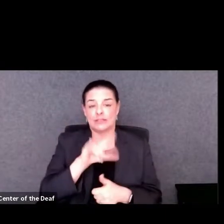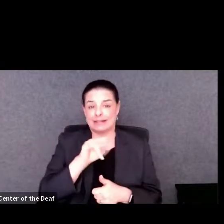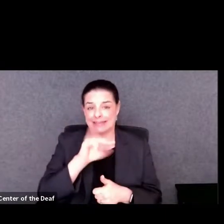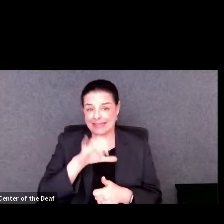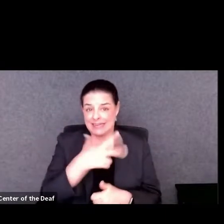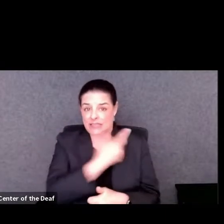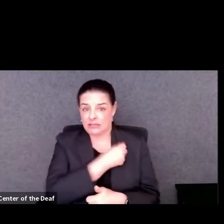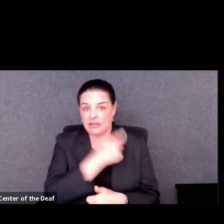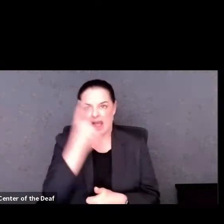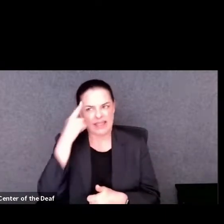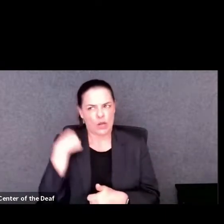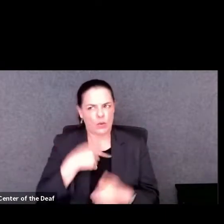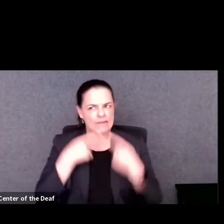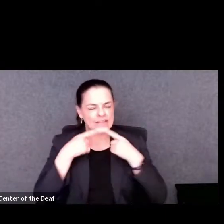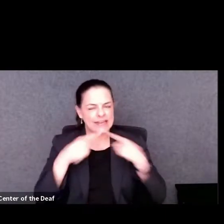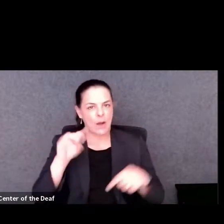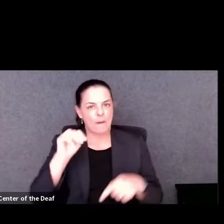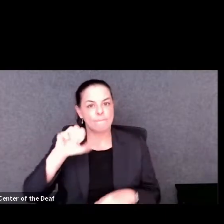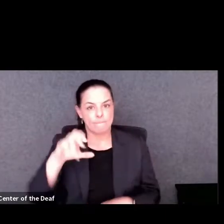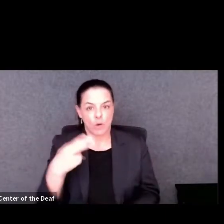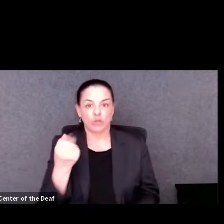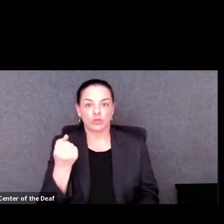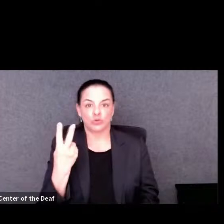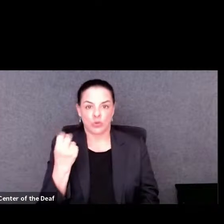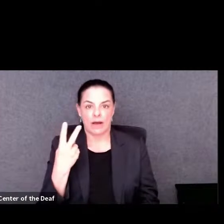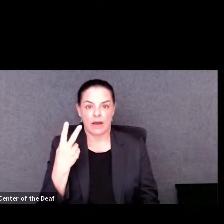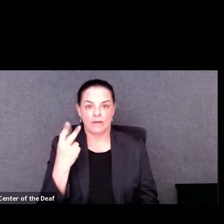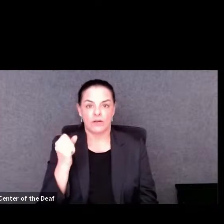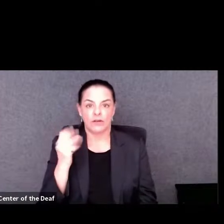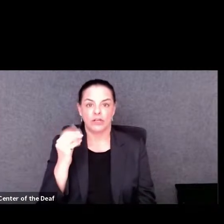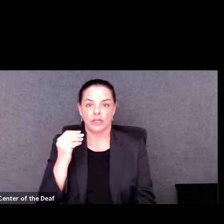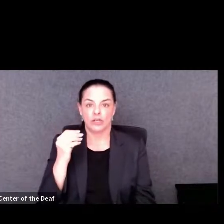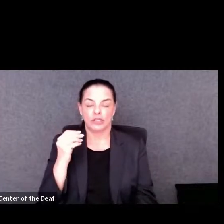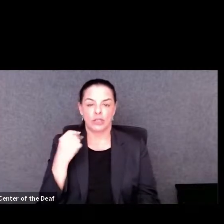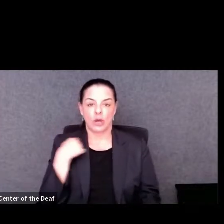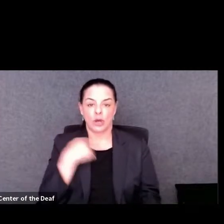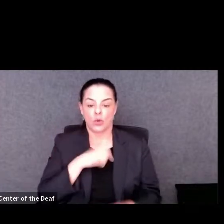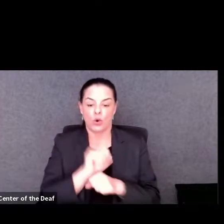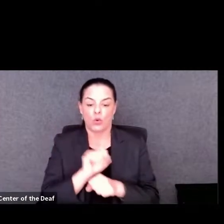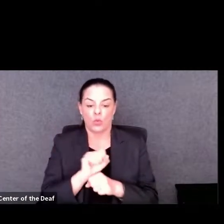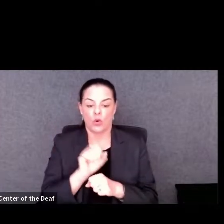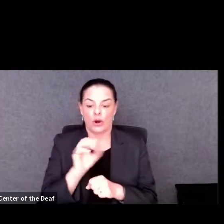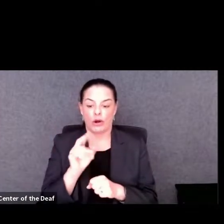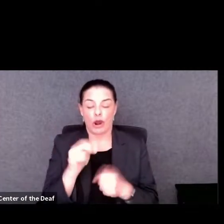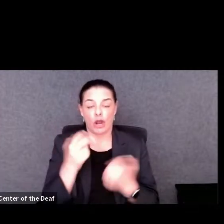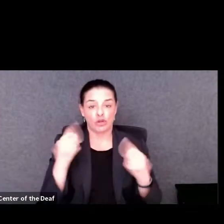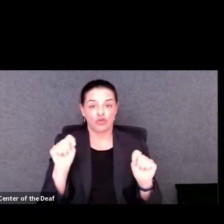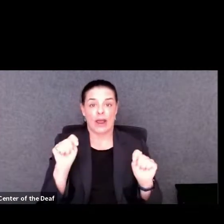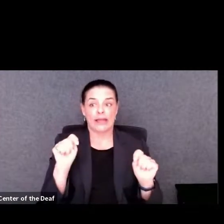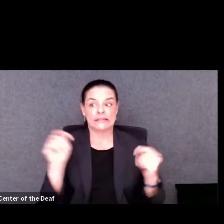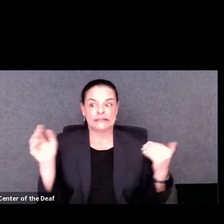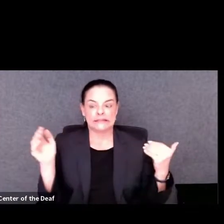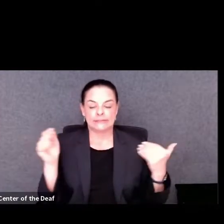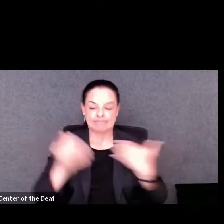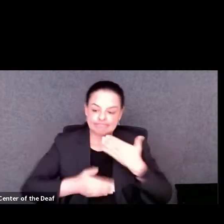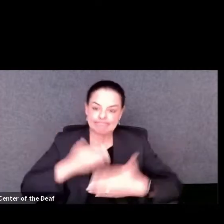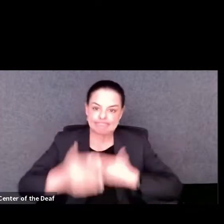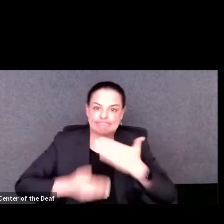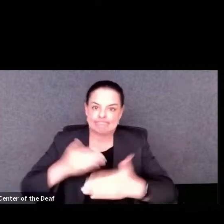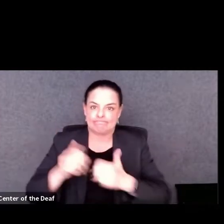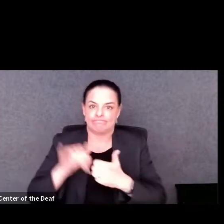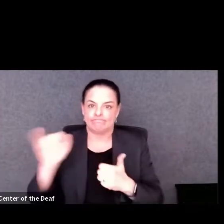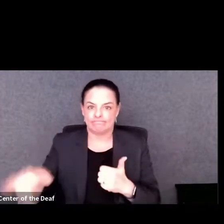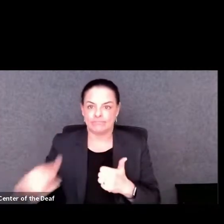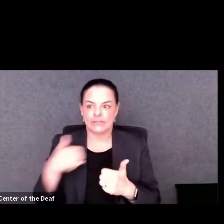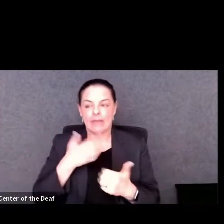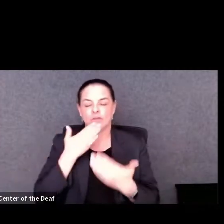believe we've announced on the 12th. And so working on just moving towards doing that so we can get it a